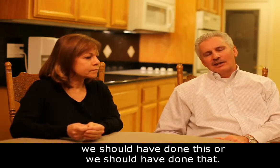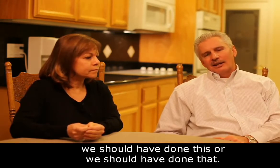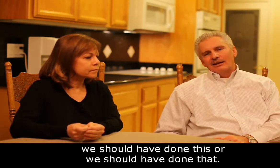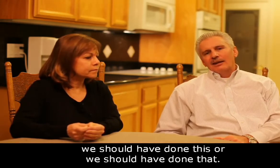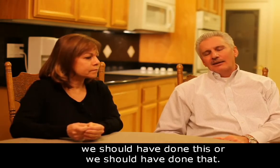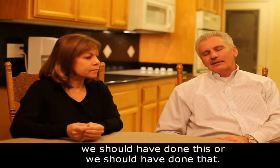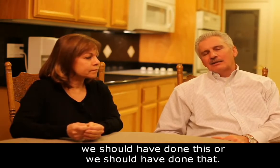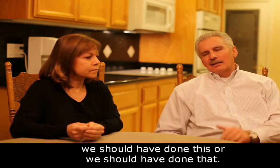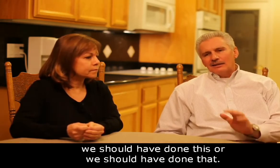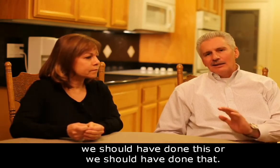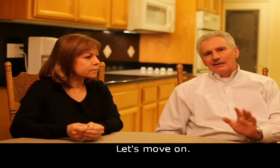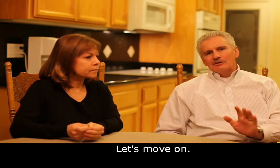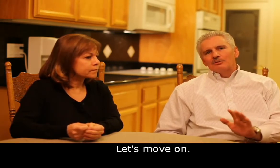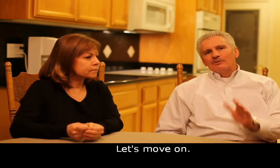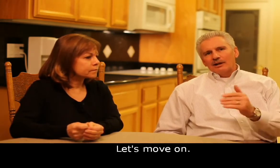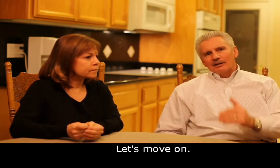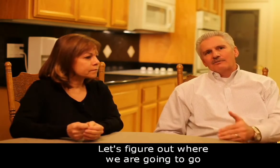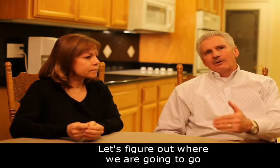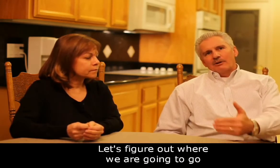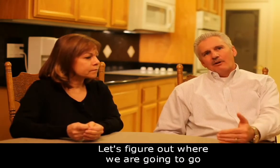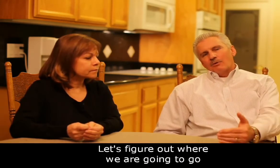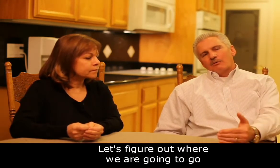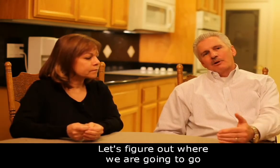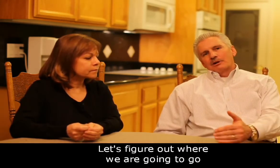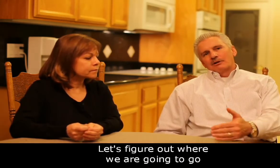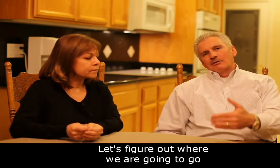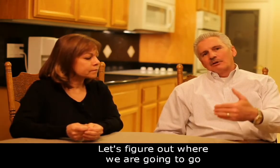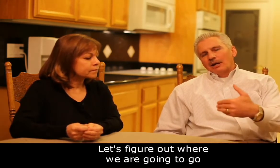Hey, that's done. Let's move on. Let's figure out where we're going to go and